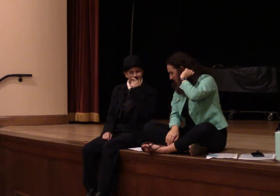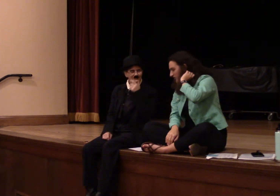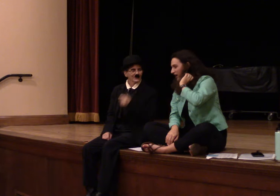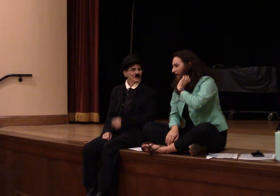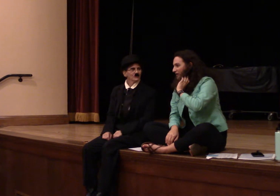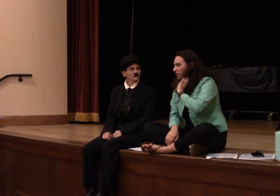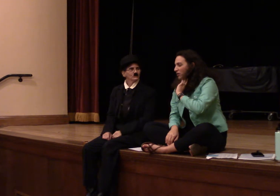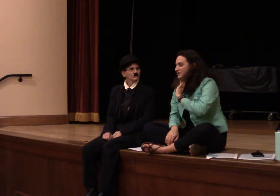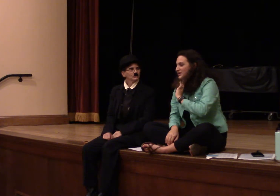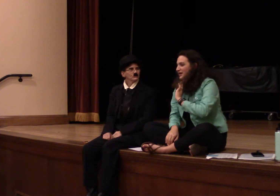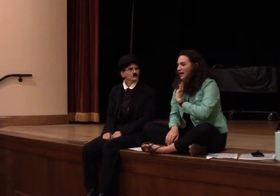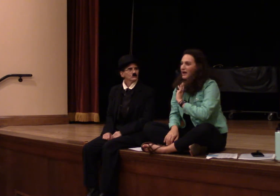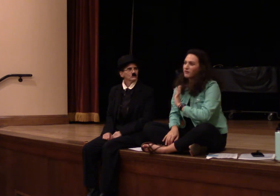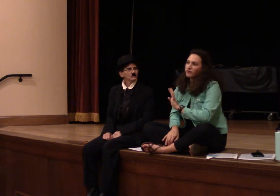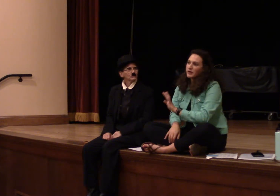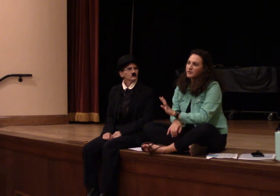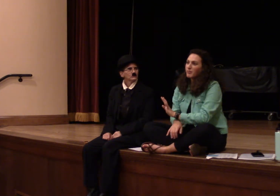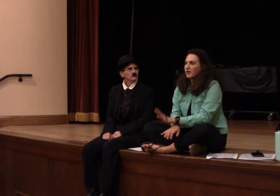then what's like every Monday?